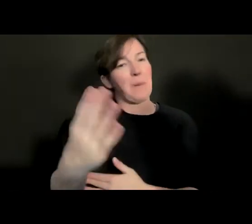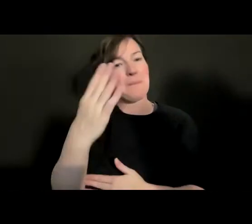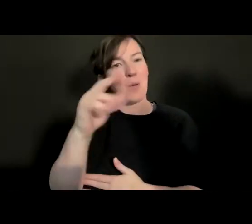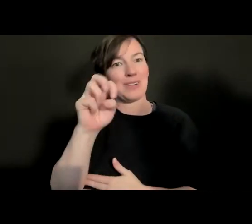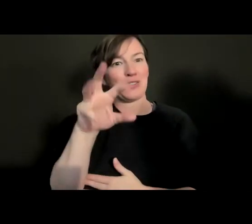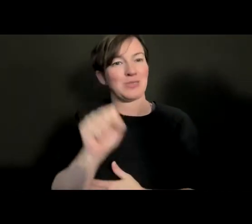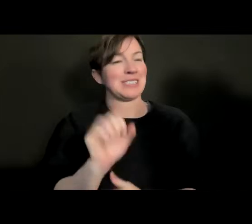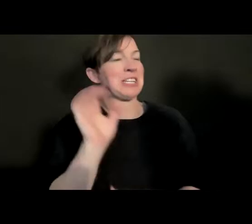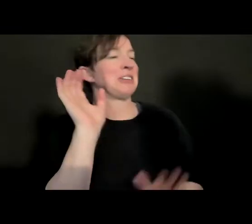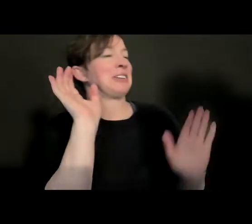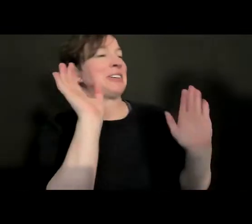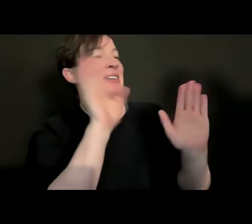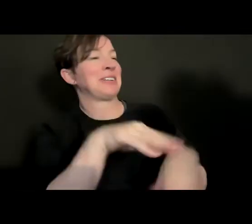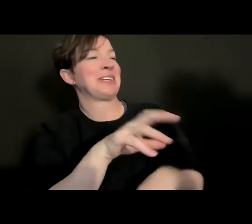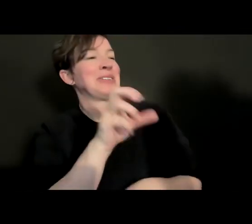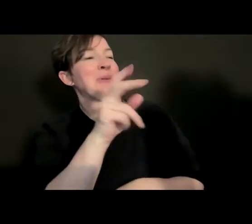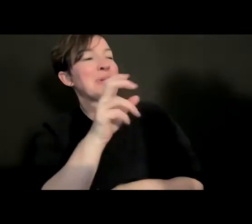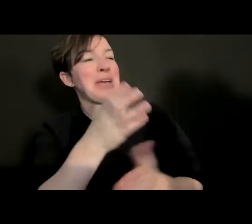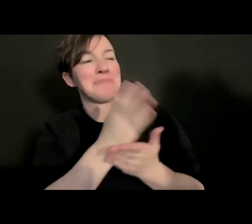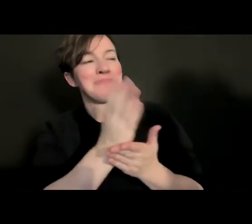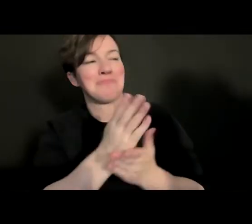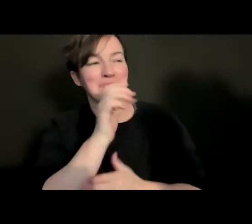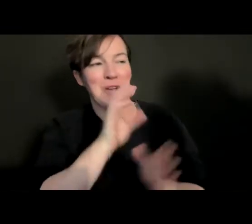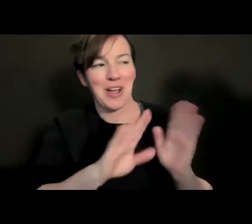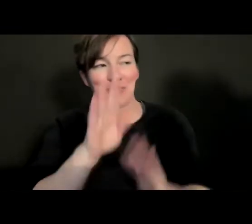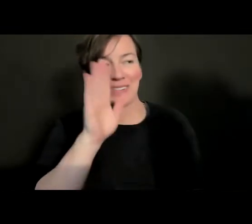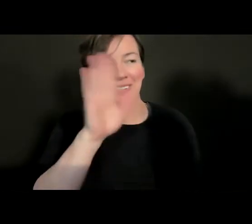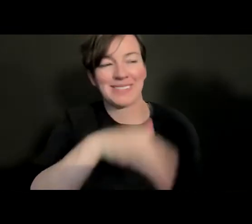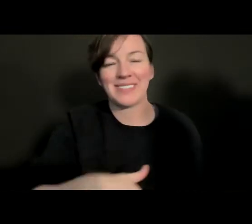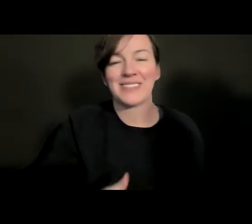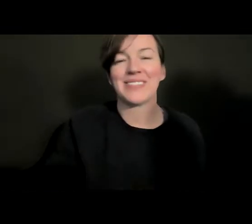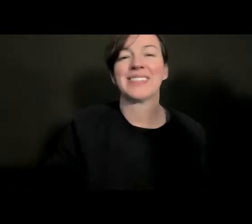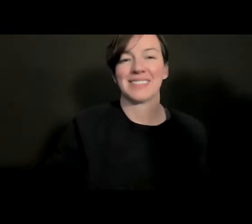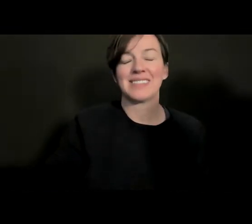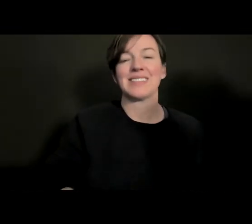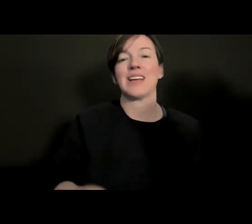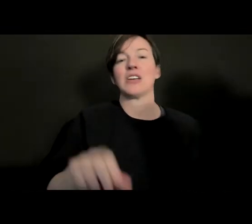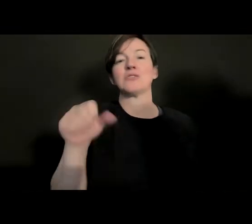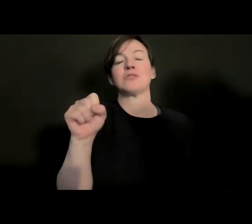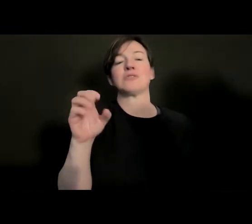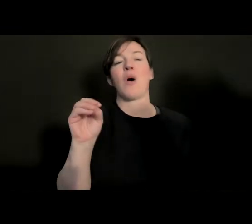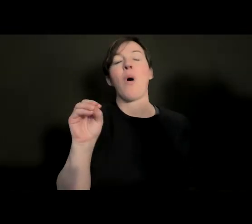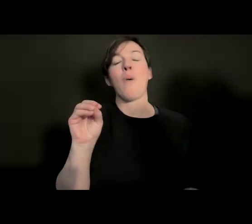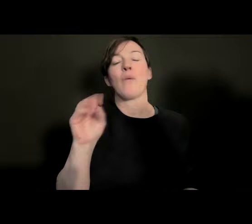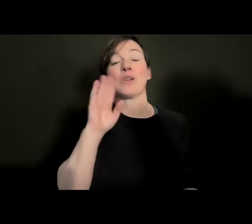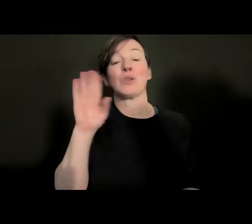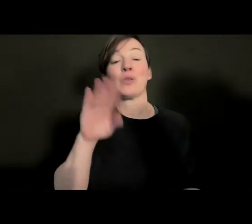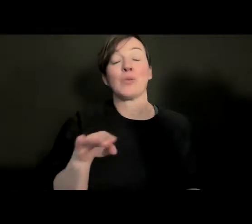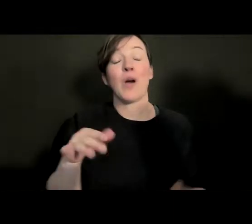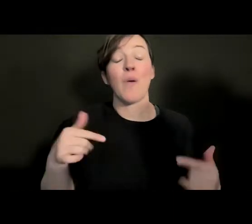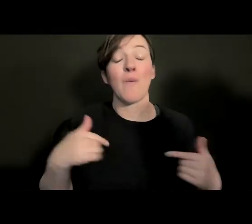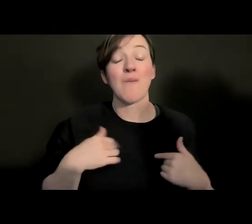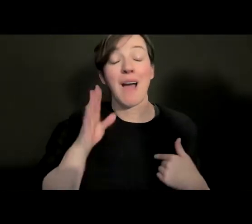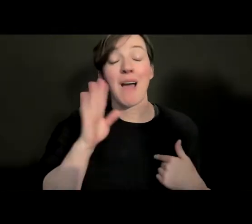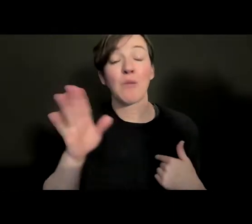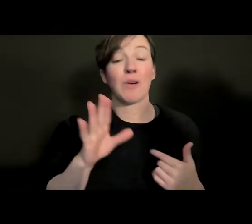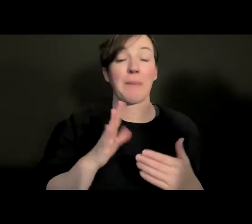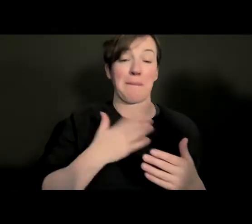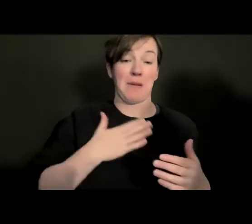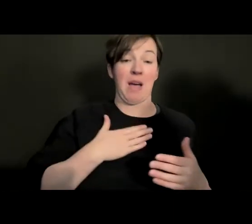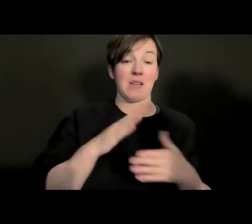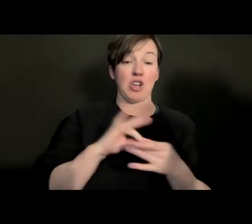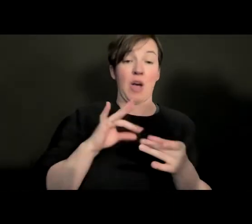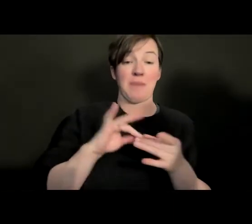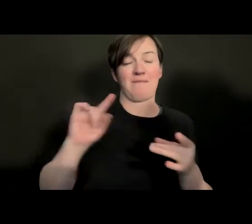It's okay. No worries. Okay. So, you know, I want to make my comment at